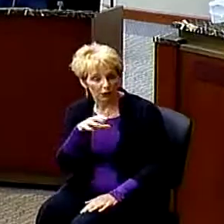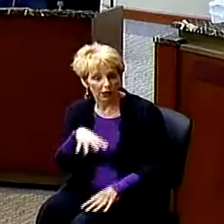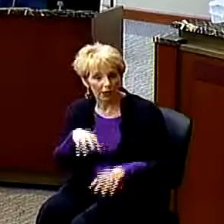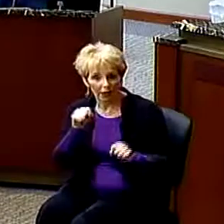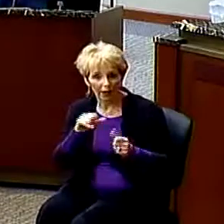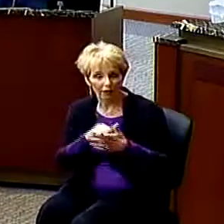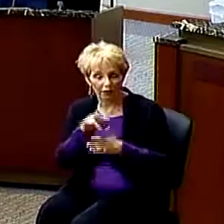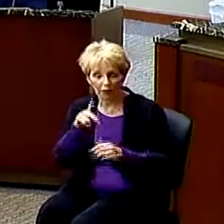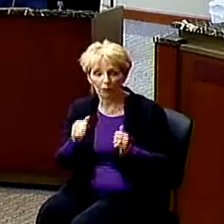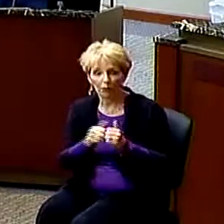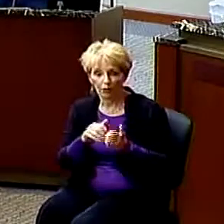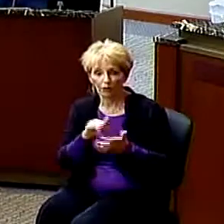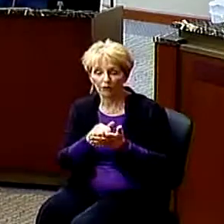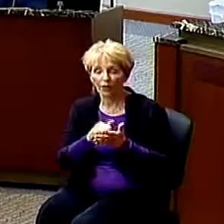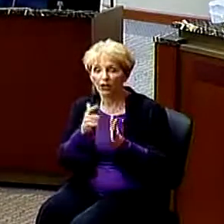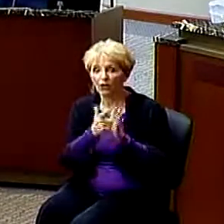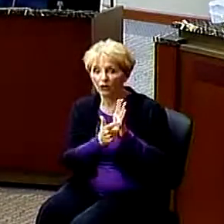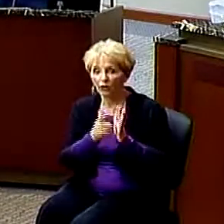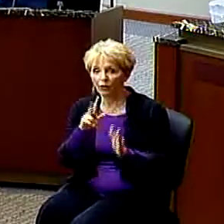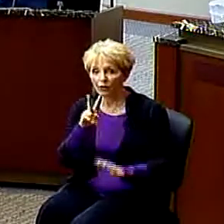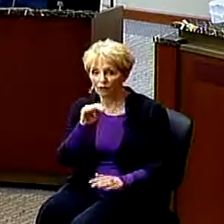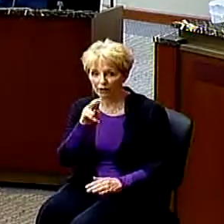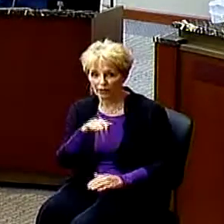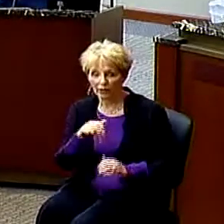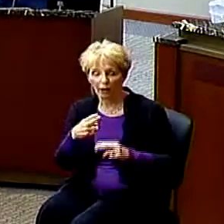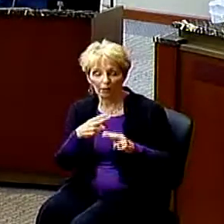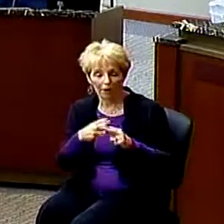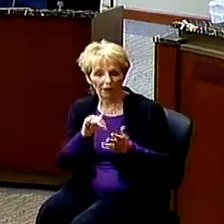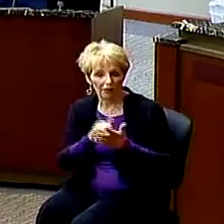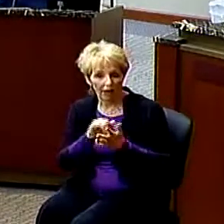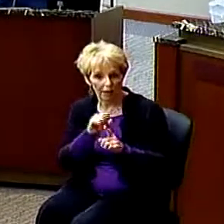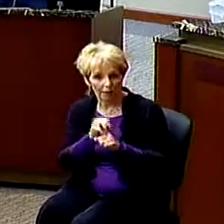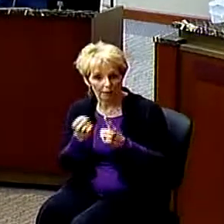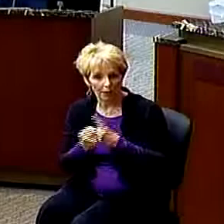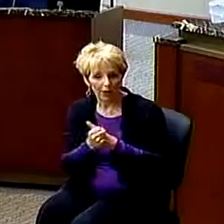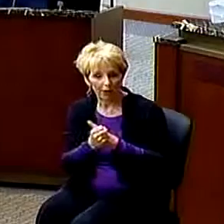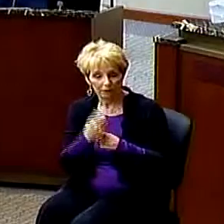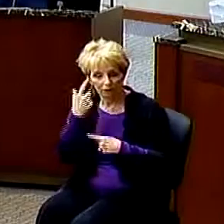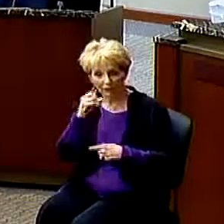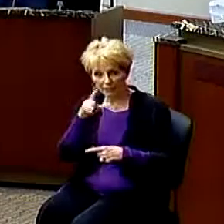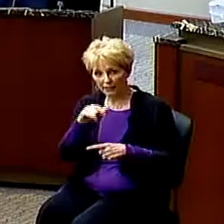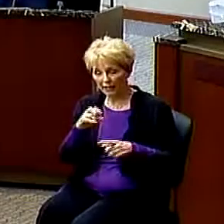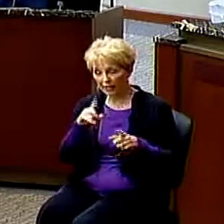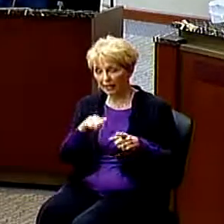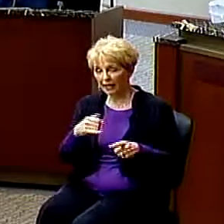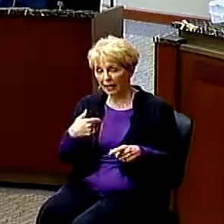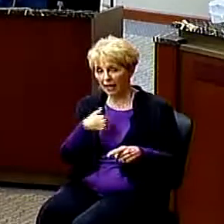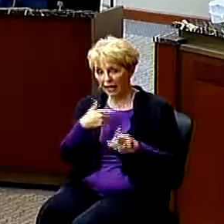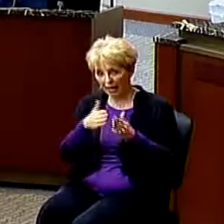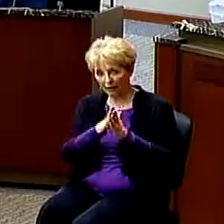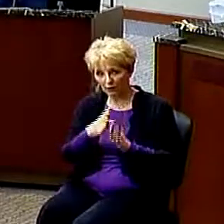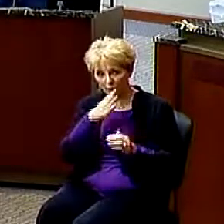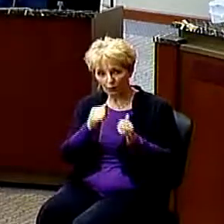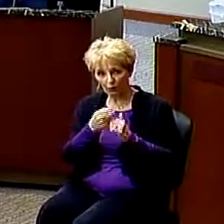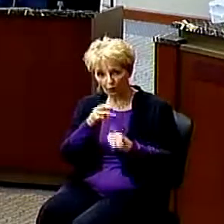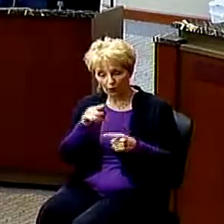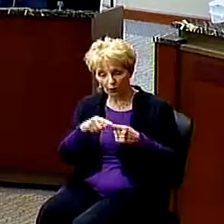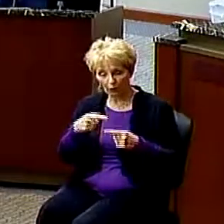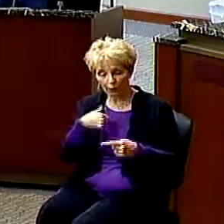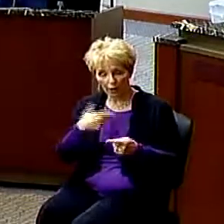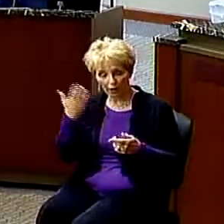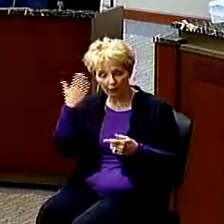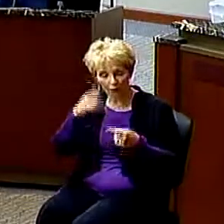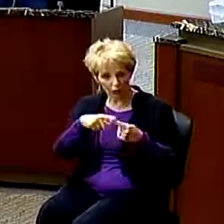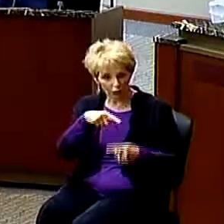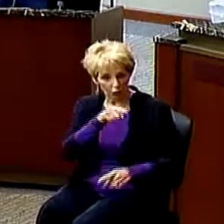that up with Attorney Louis Vuitton regarding that matter. And as for Sally Sandy, I asked to speak with her when I presented to